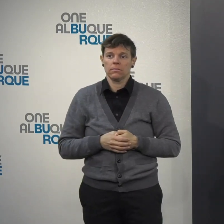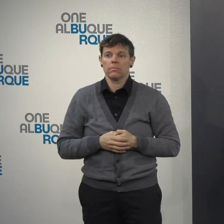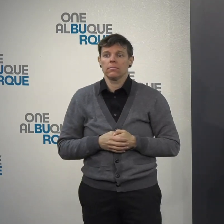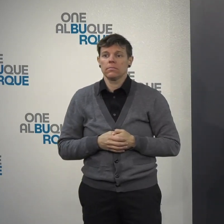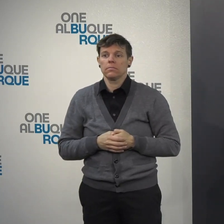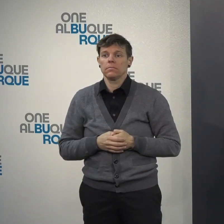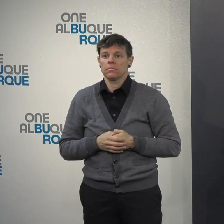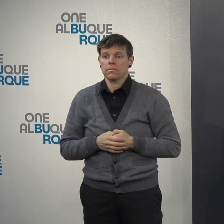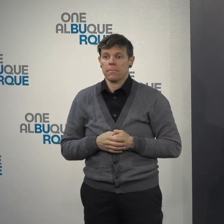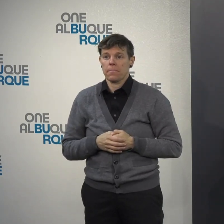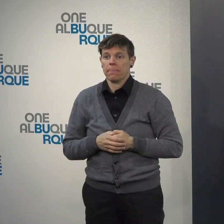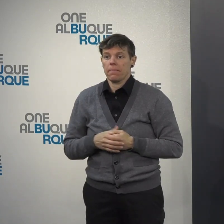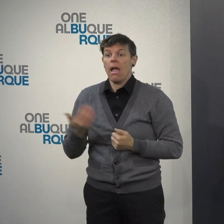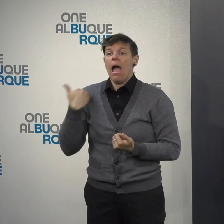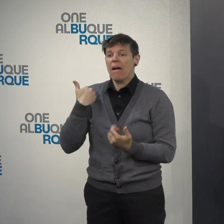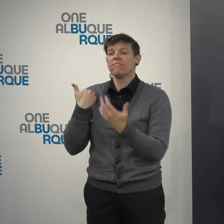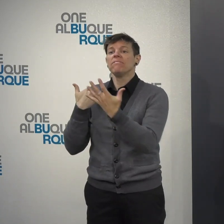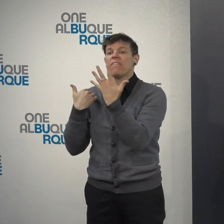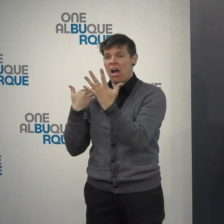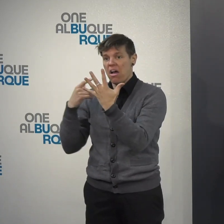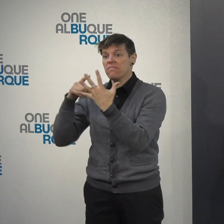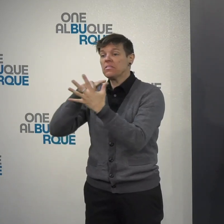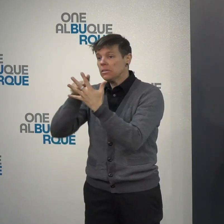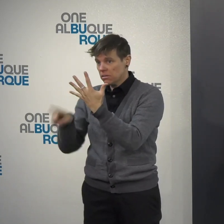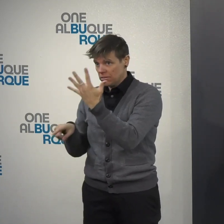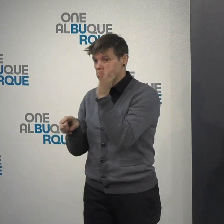couple hours, so you can see how dynamic this actually is.